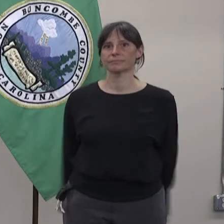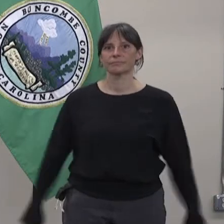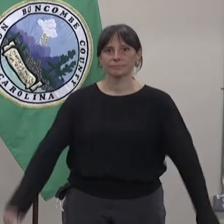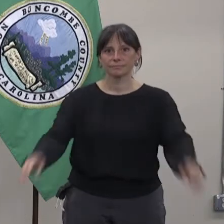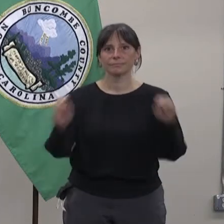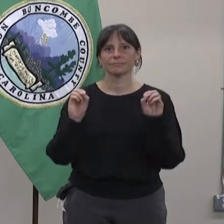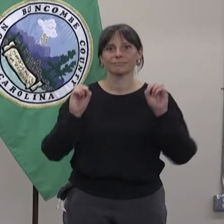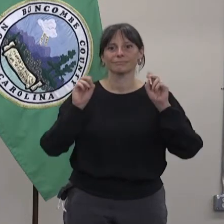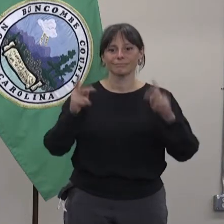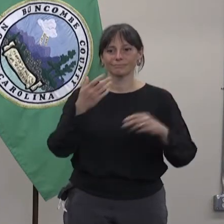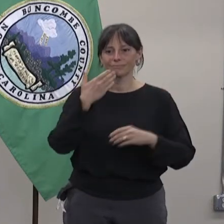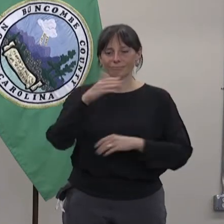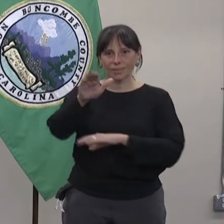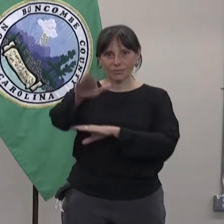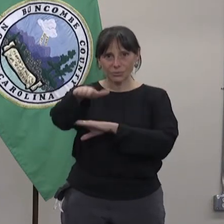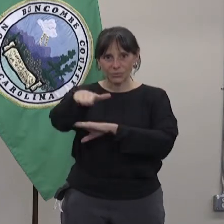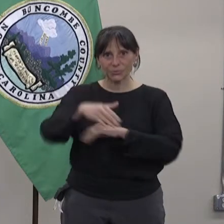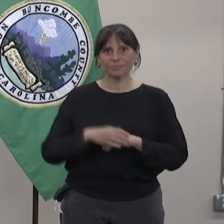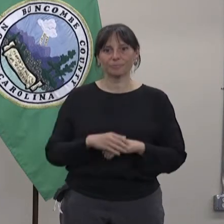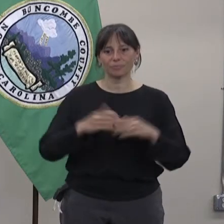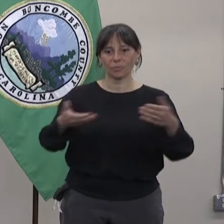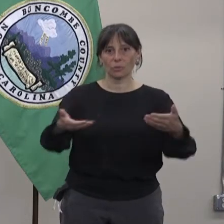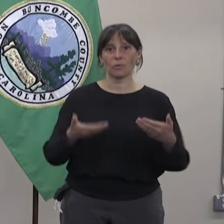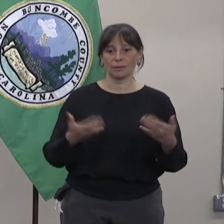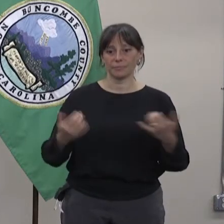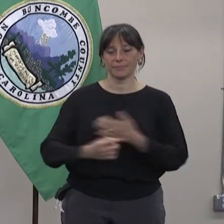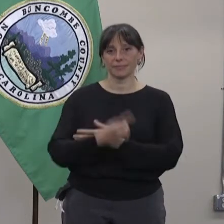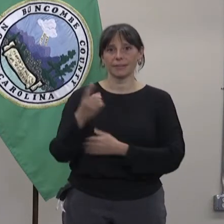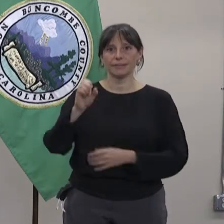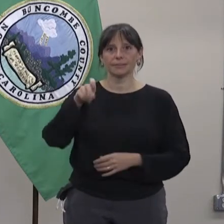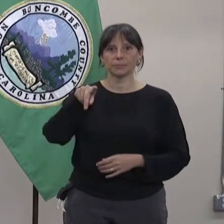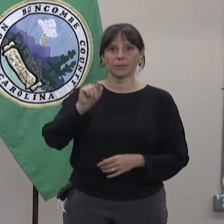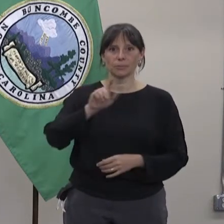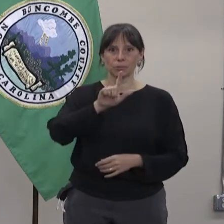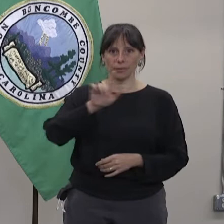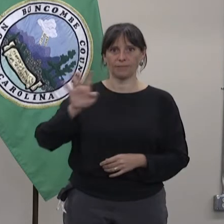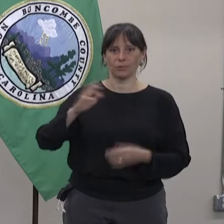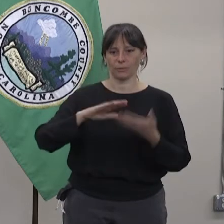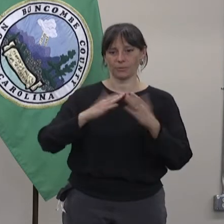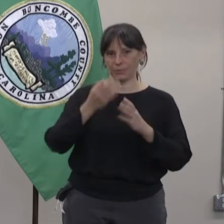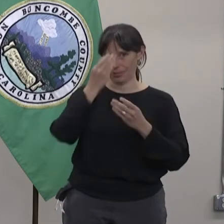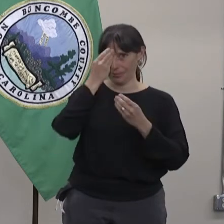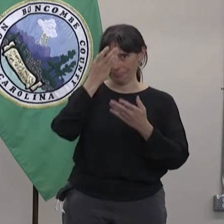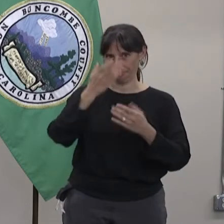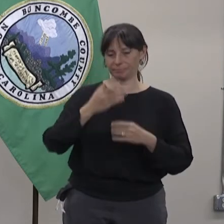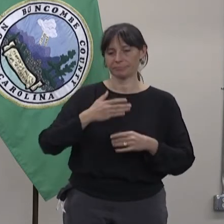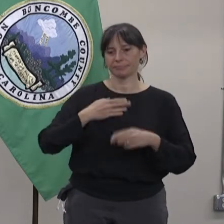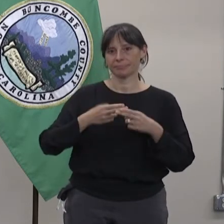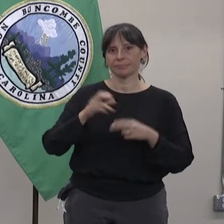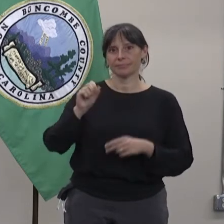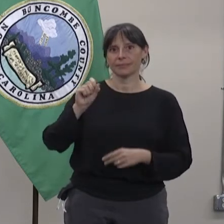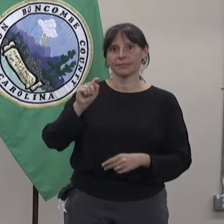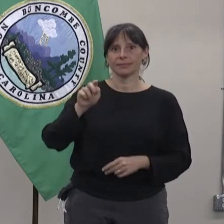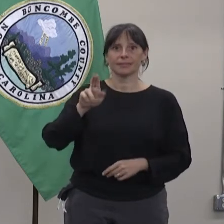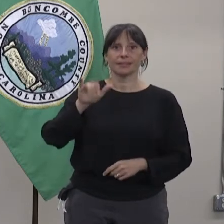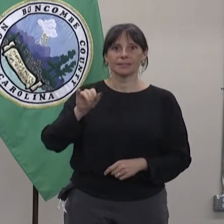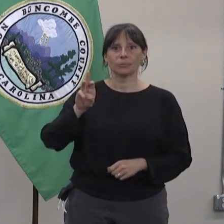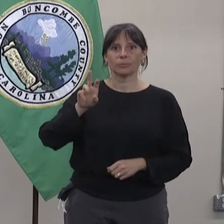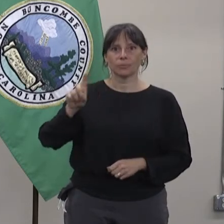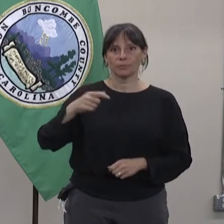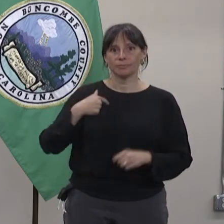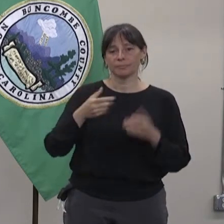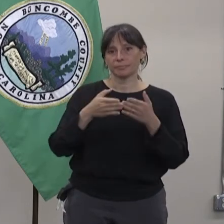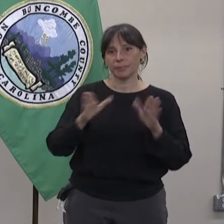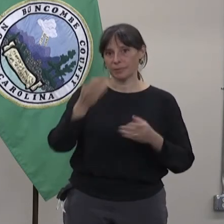right, good afternoon and welcome to the September 24th Community Update. My name is Stacy Wood and I serve as a Public